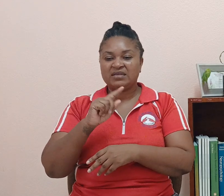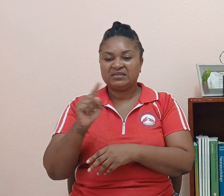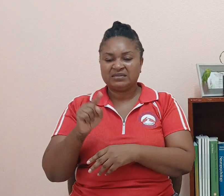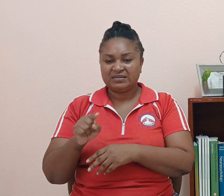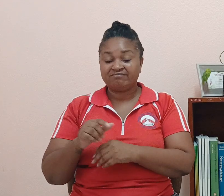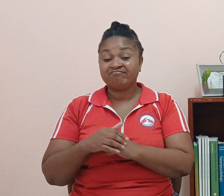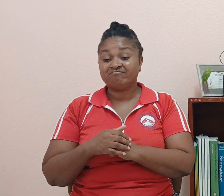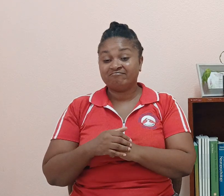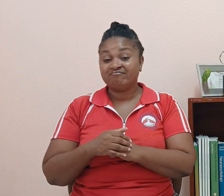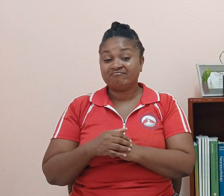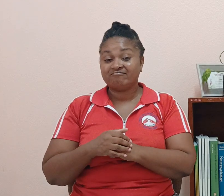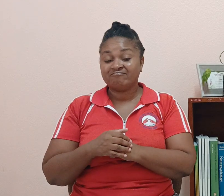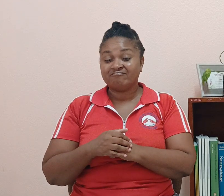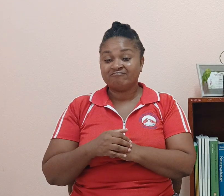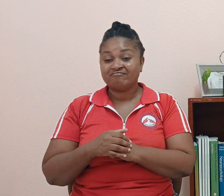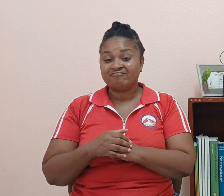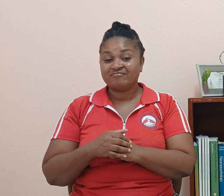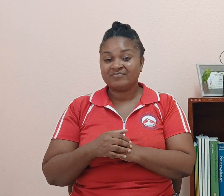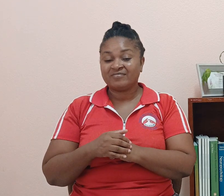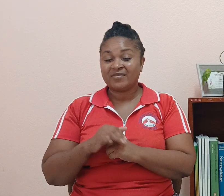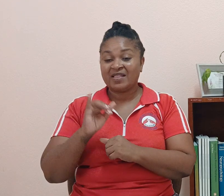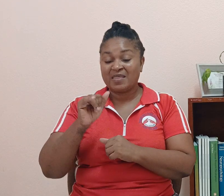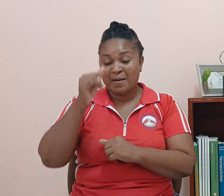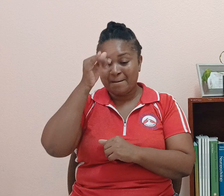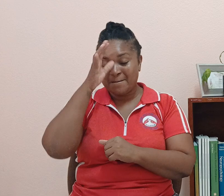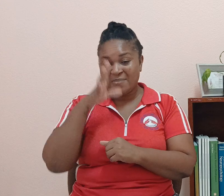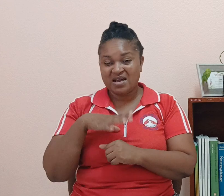Boaz was related to Naomi's husband Elimelech,